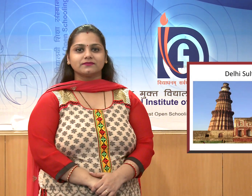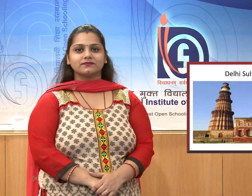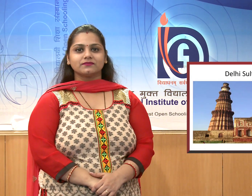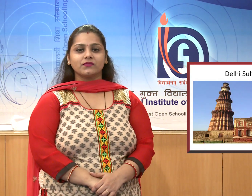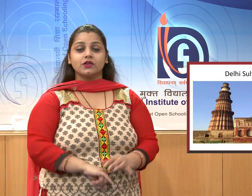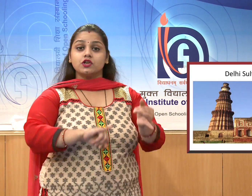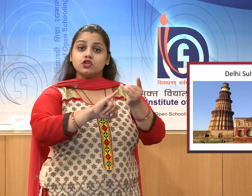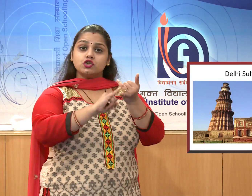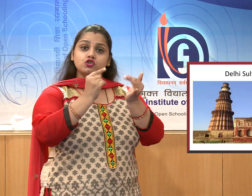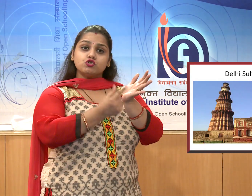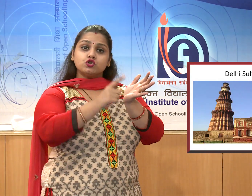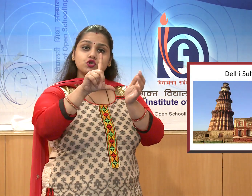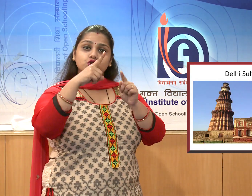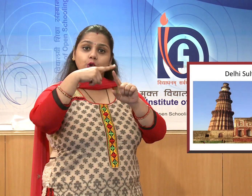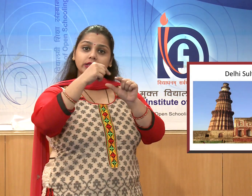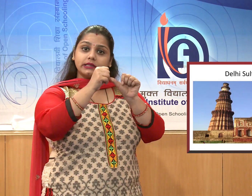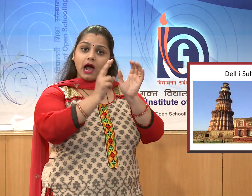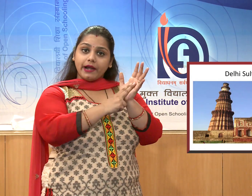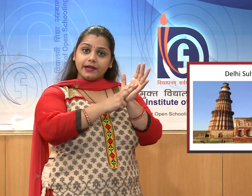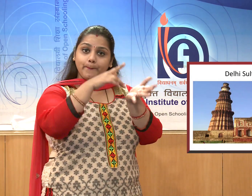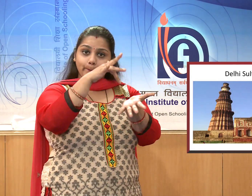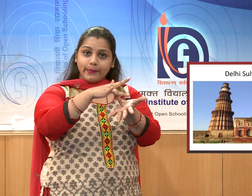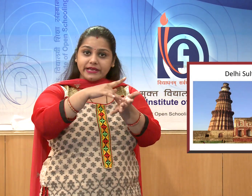The sultans of Delhi and